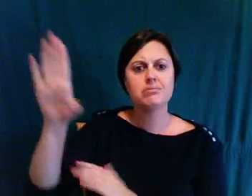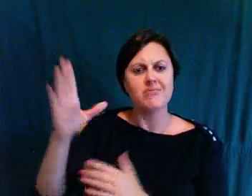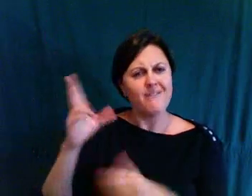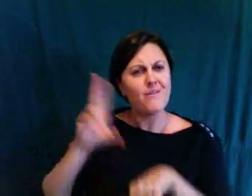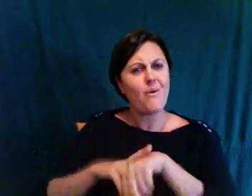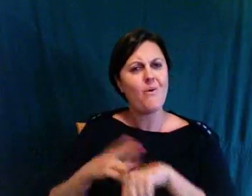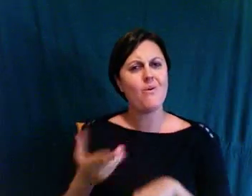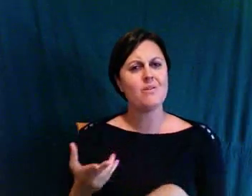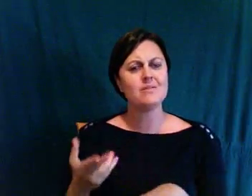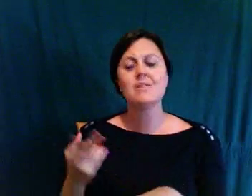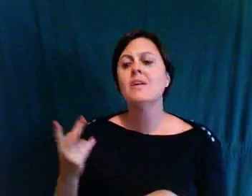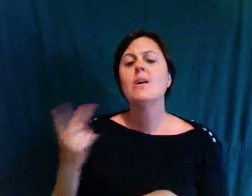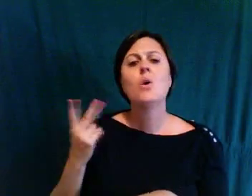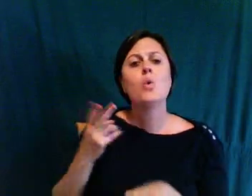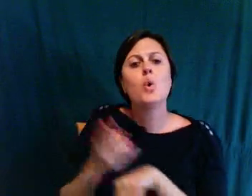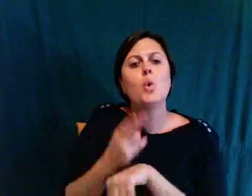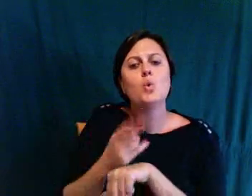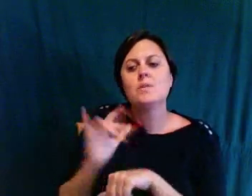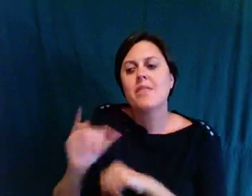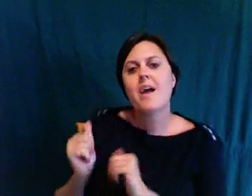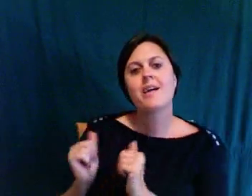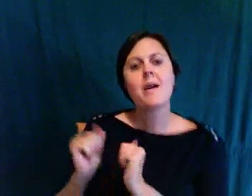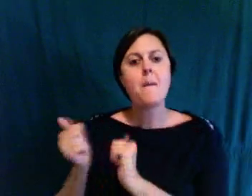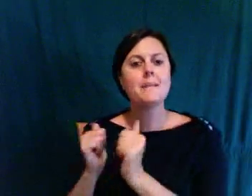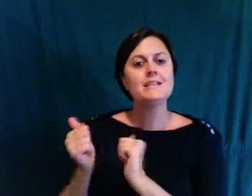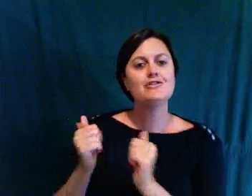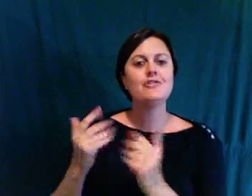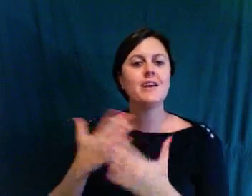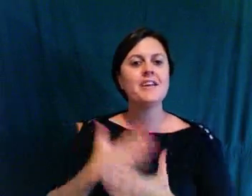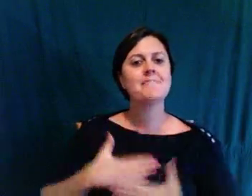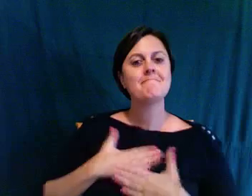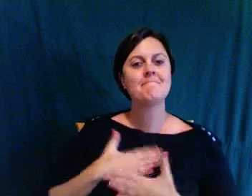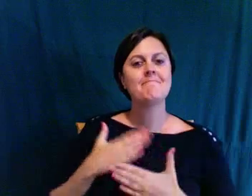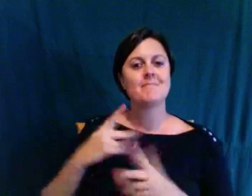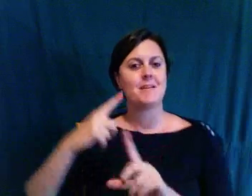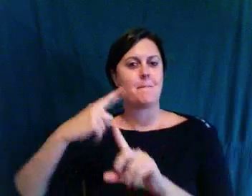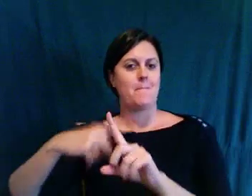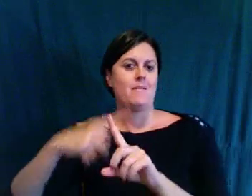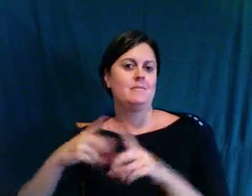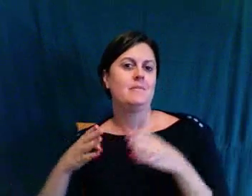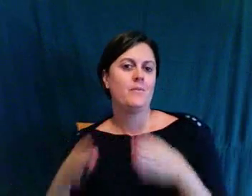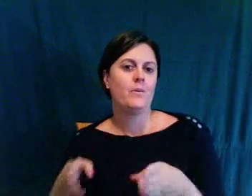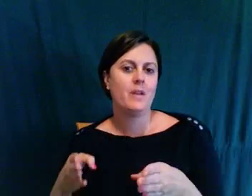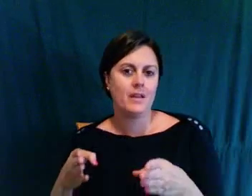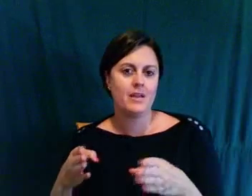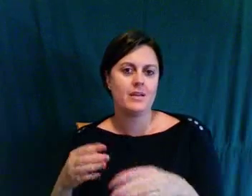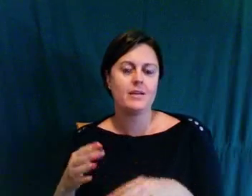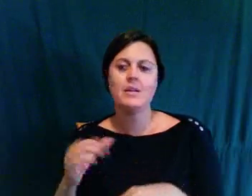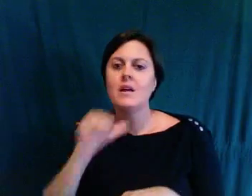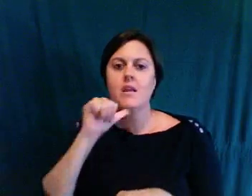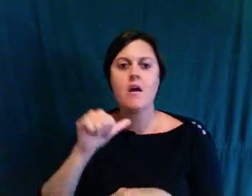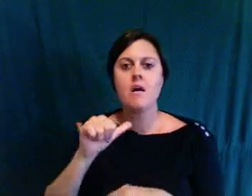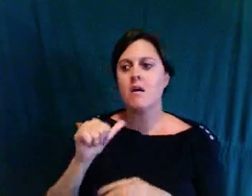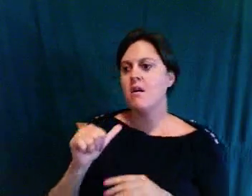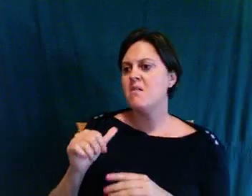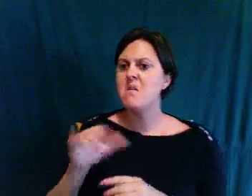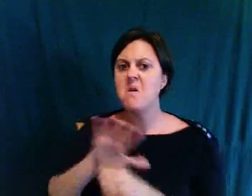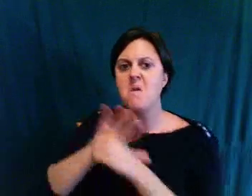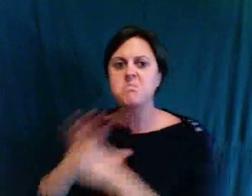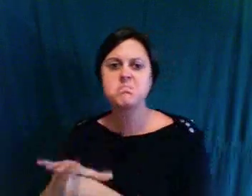our sibling rivalry and our competitive spirit in such a positive way. Instead of beating each other down, we've always been able to lift each other